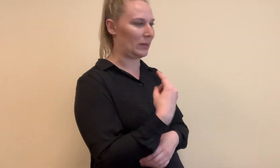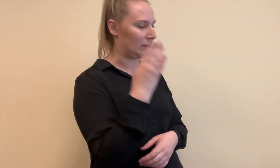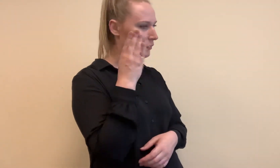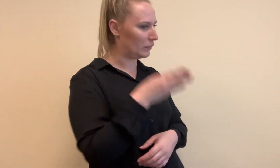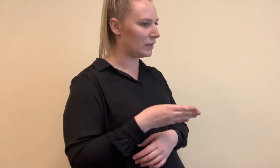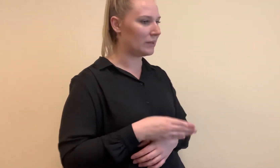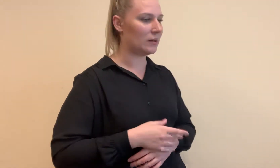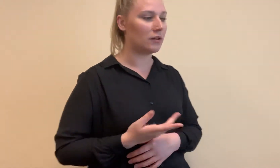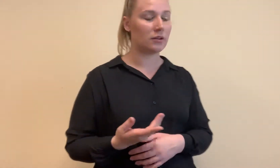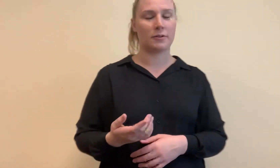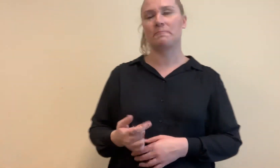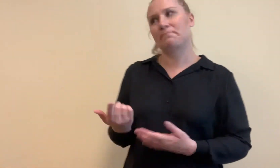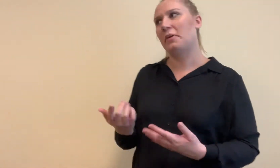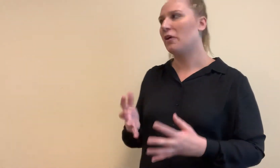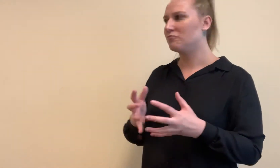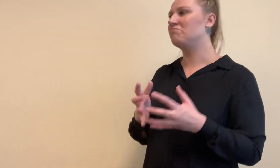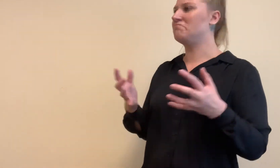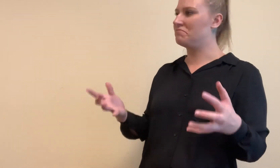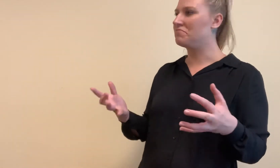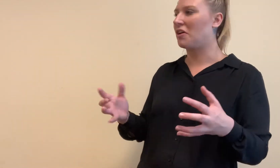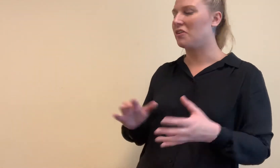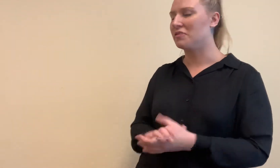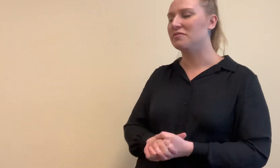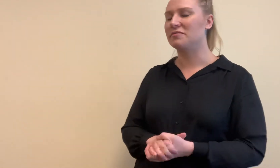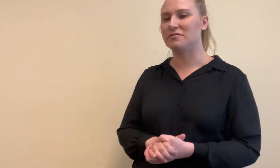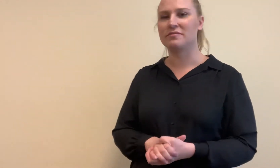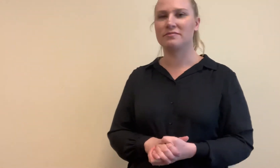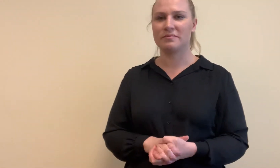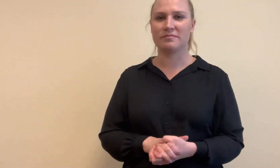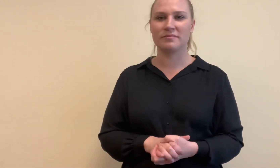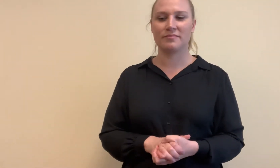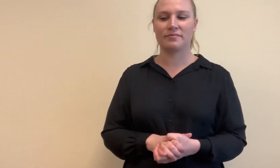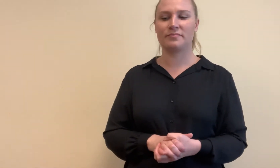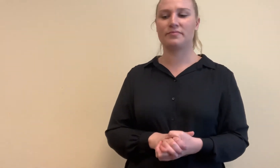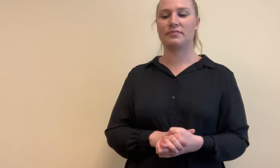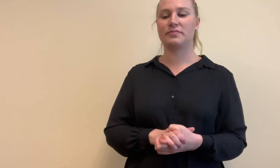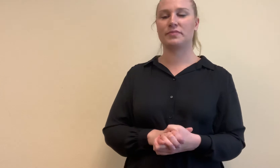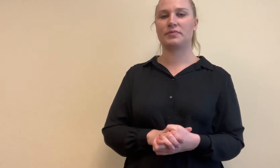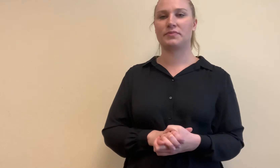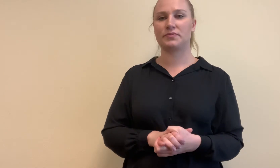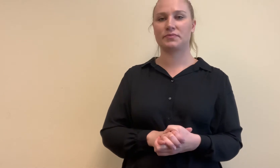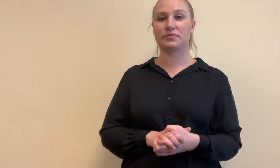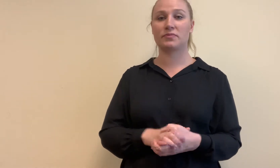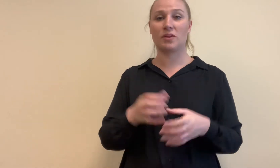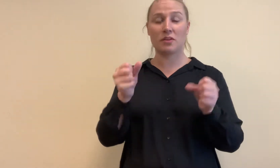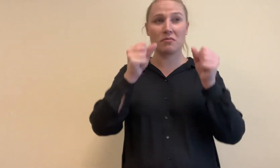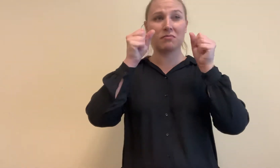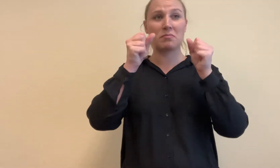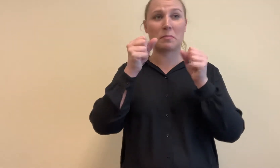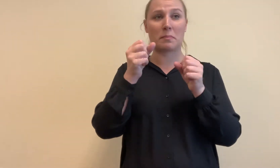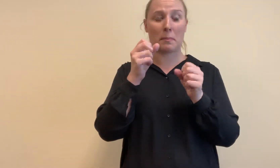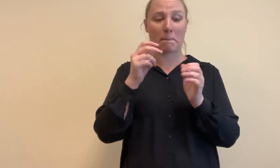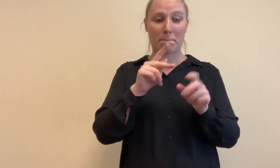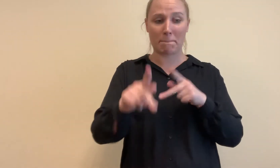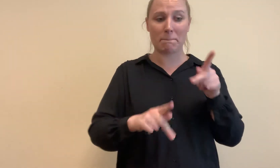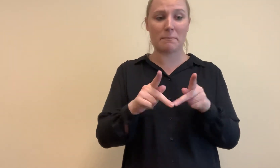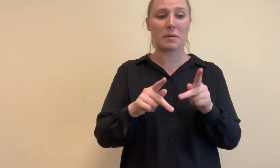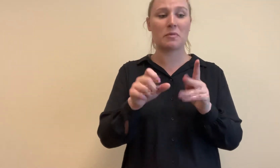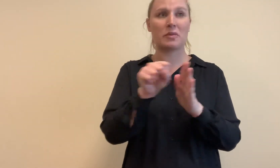looking it was at a lot. It was. We're going to go with the technical term. It was a lot. It surprised people across the state, but not us, because we